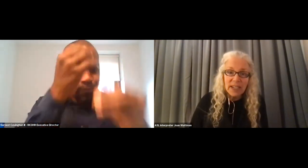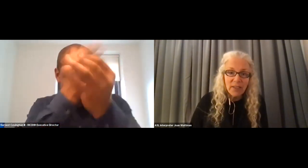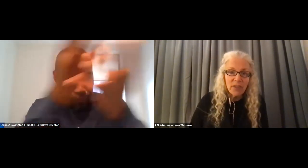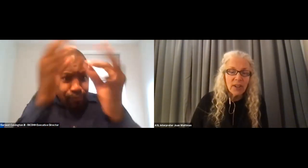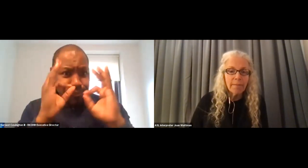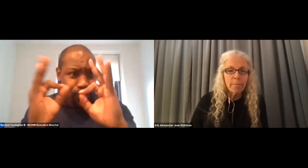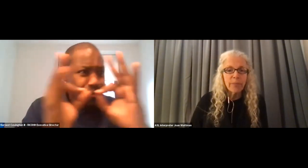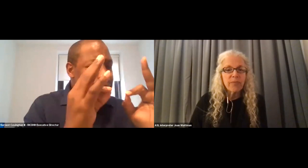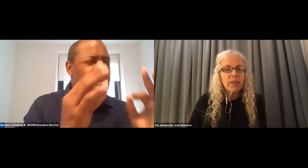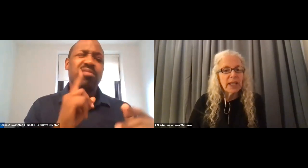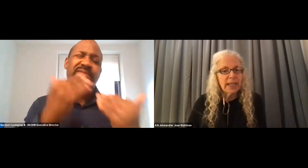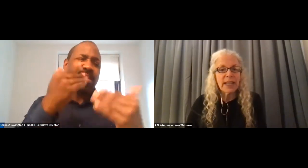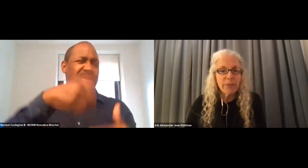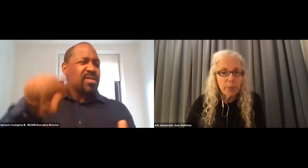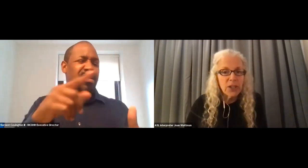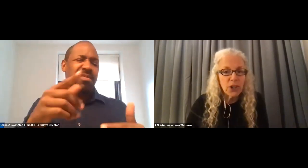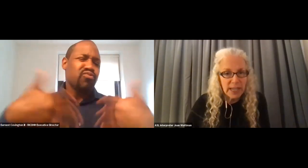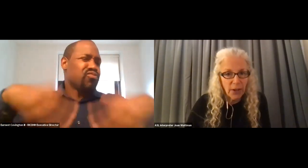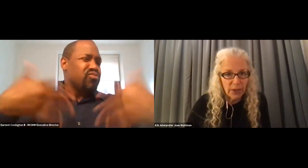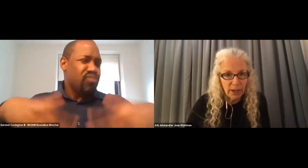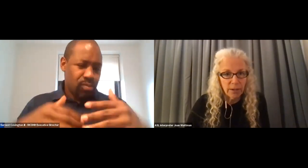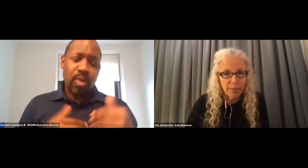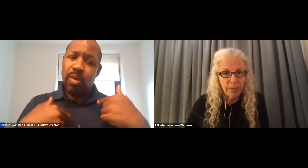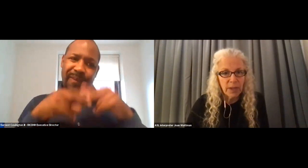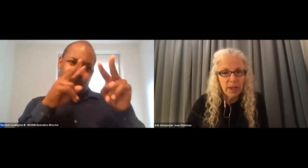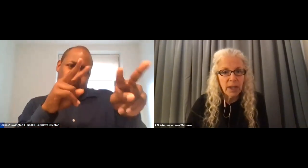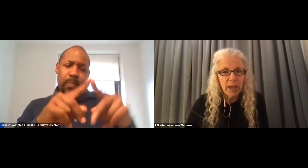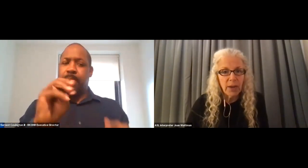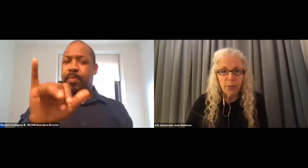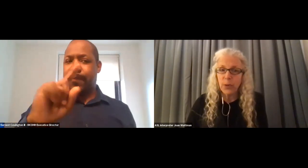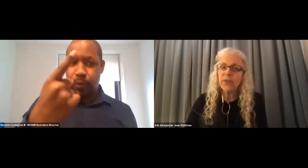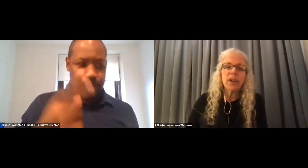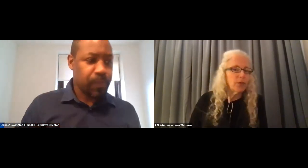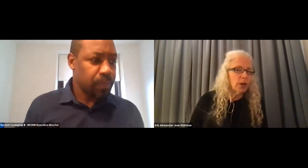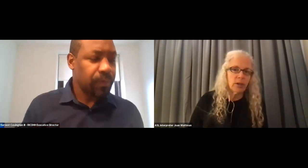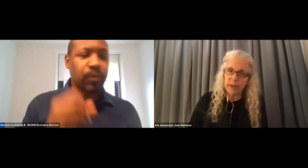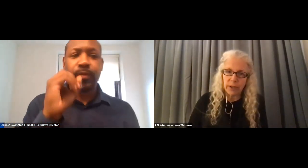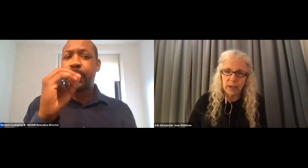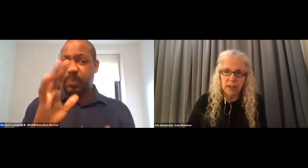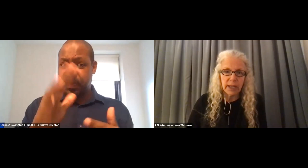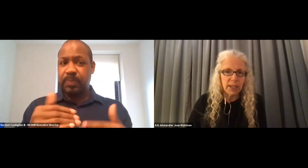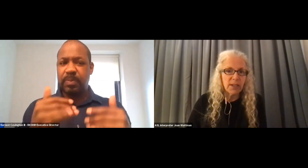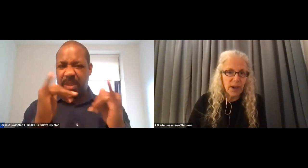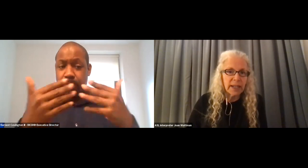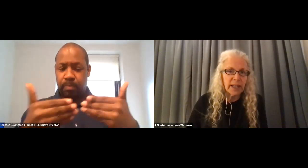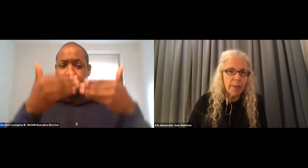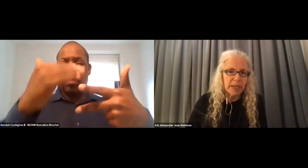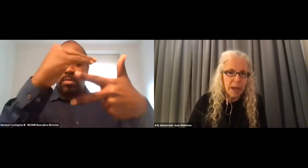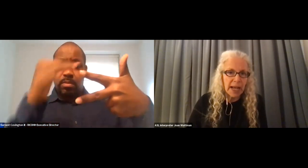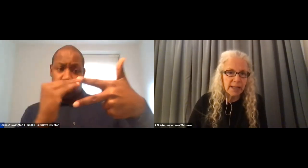effective and that the information is out there. And we're very, very grateful that this is finally coming to pass.